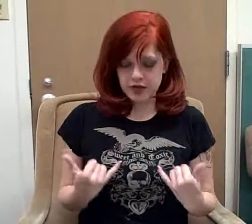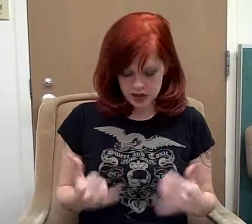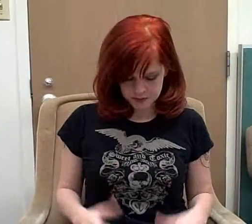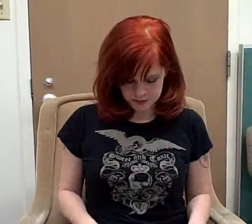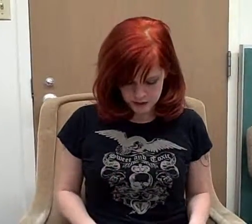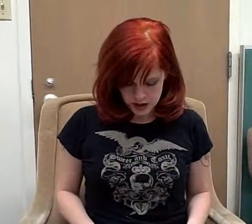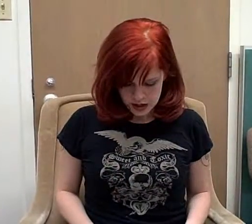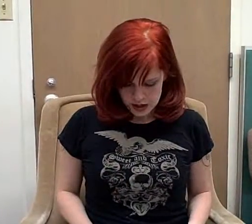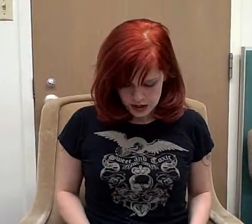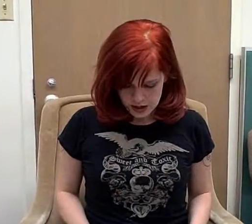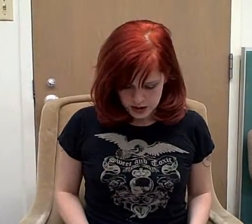activity.